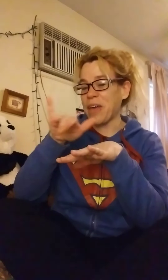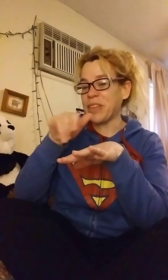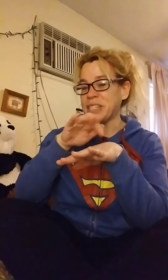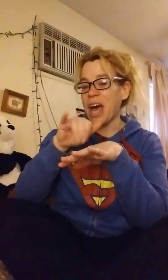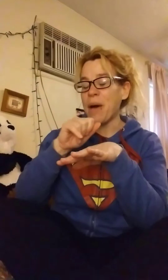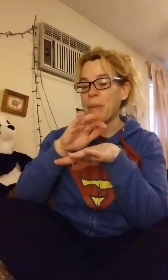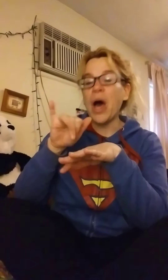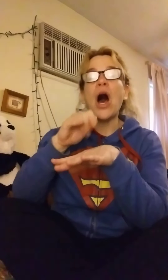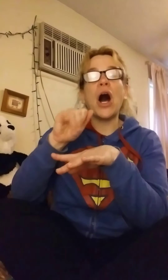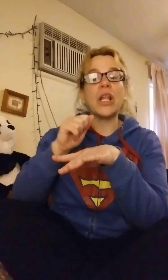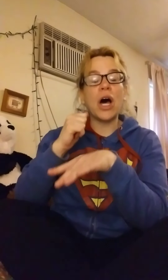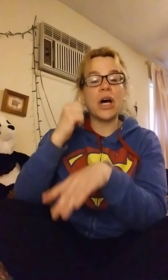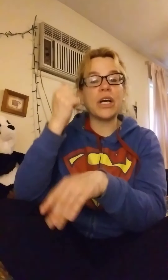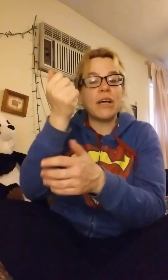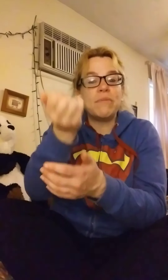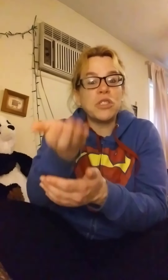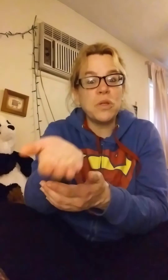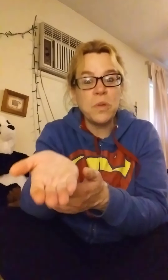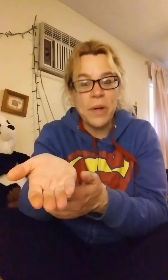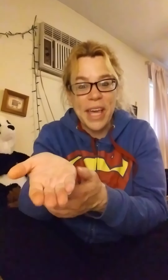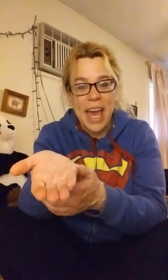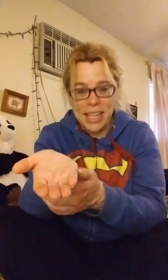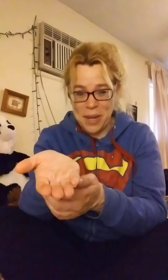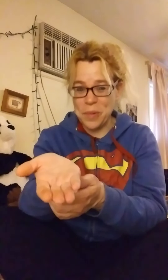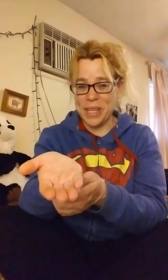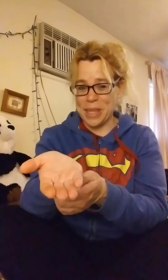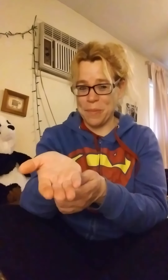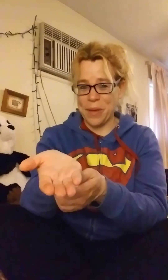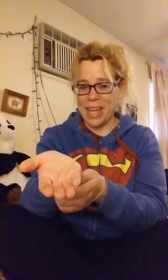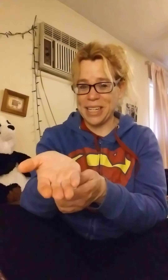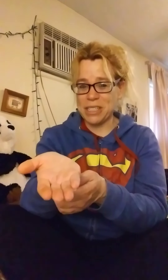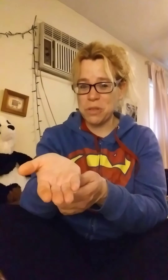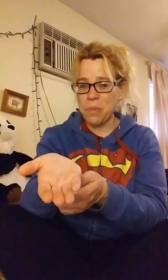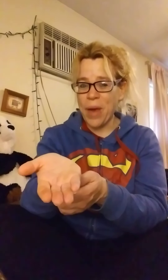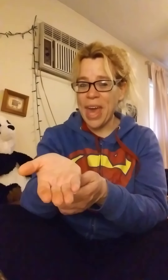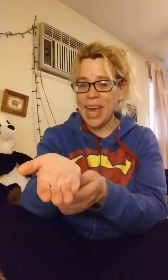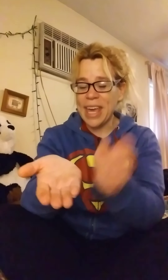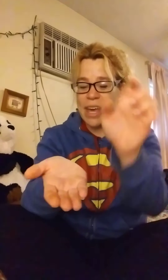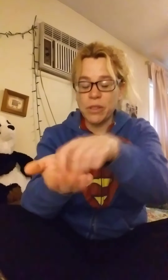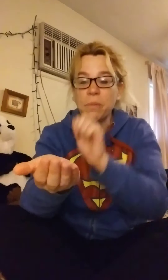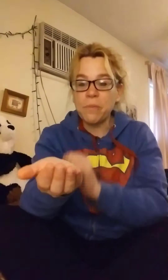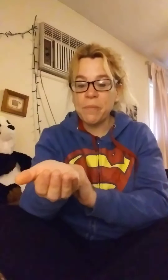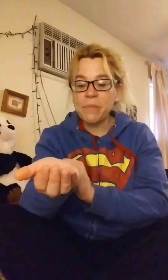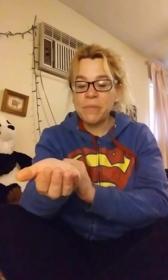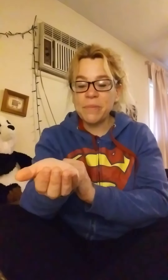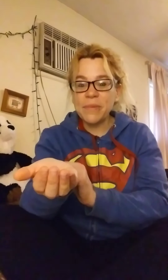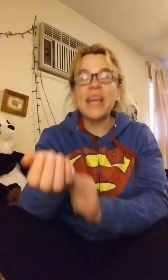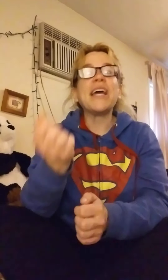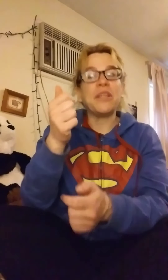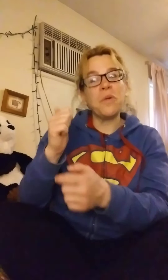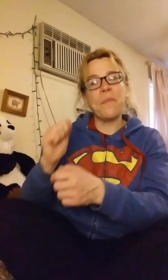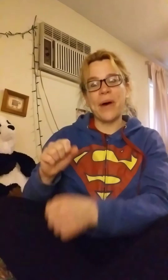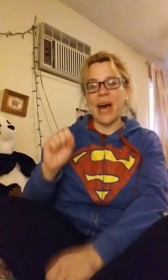the top. Along comes you again with the penny to pay. So you buy